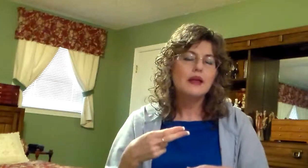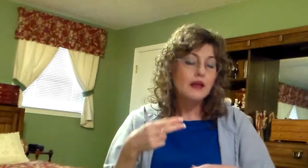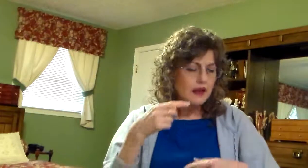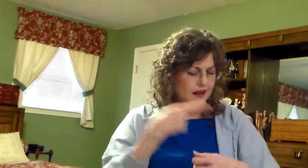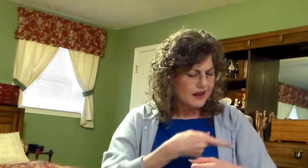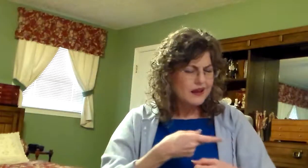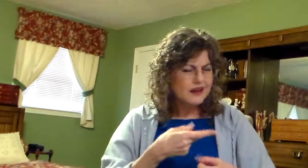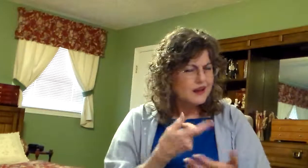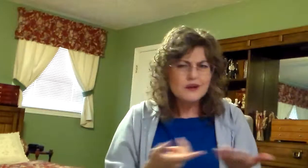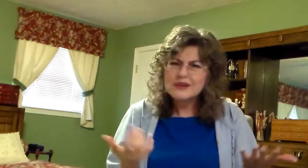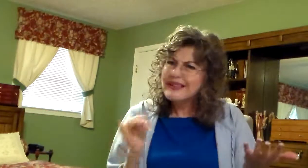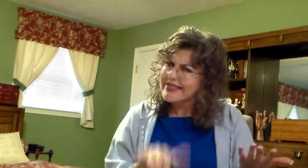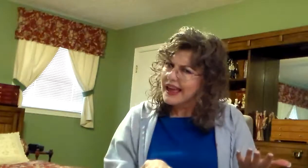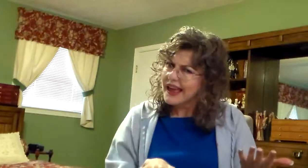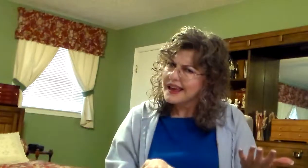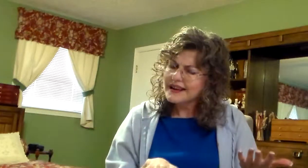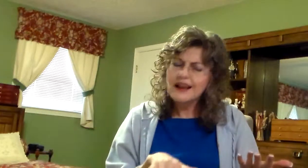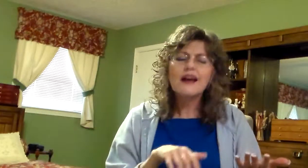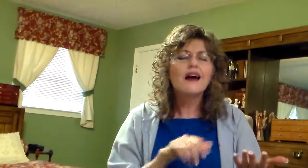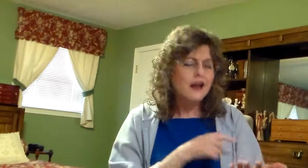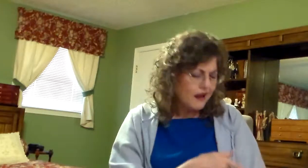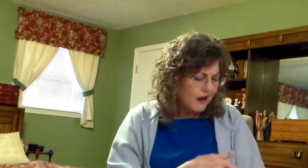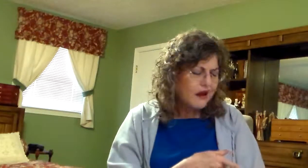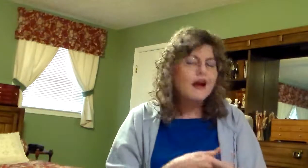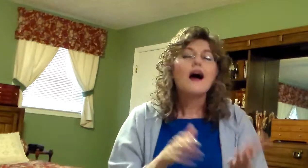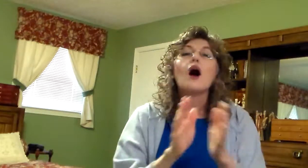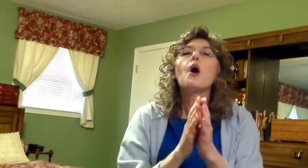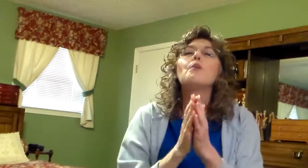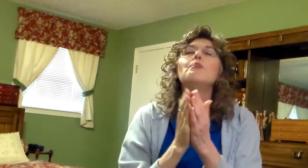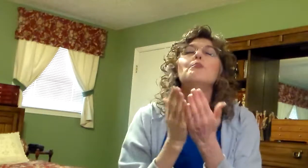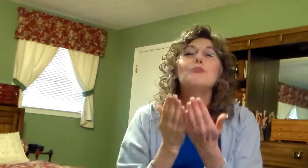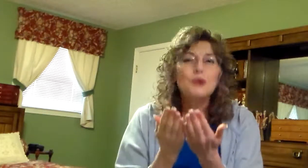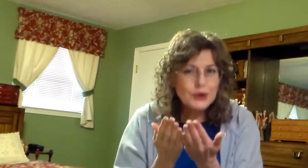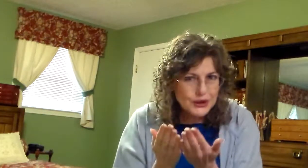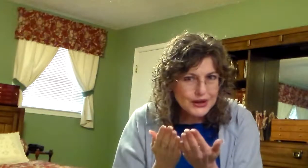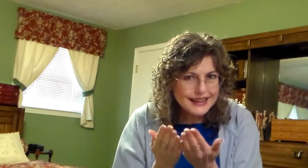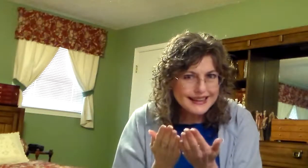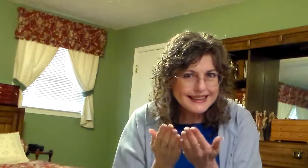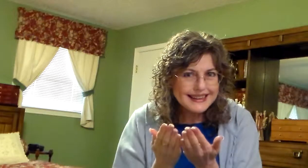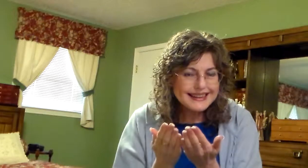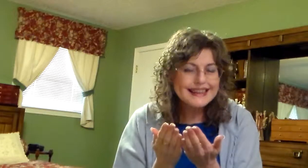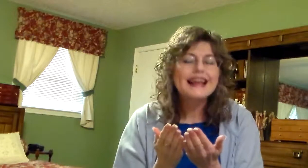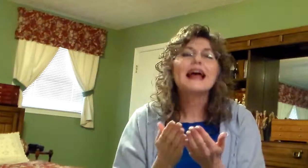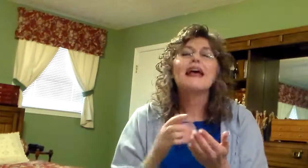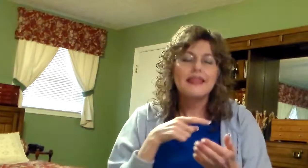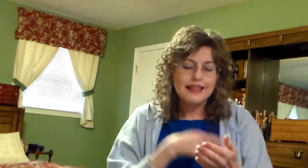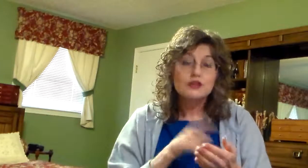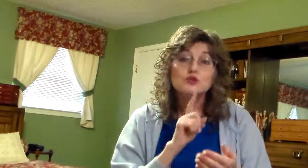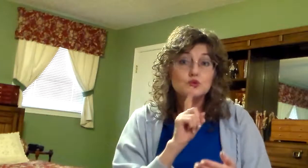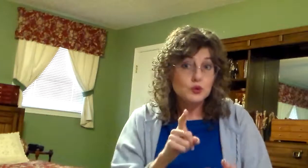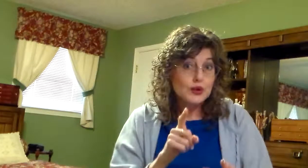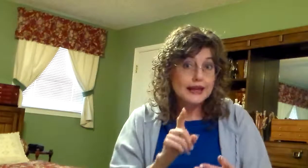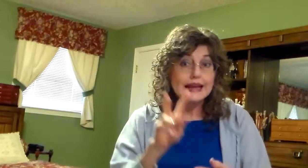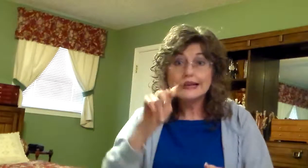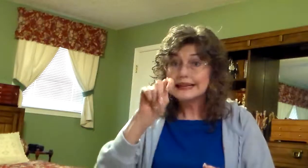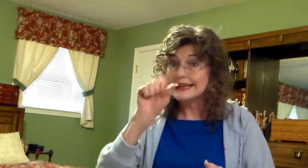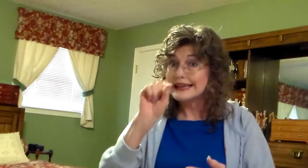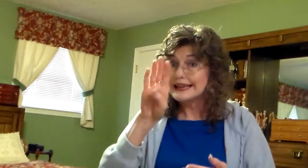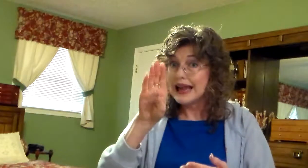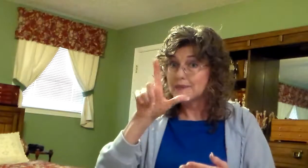or sometimes they don't know what it is at all. But what I actually hold in my left hand is a tablet that looks like this. And on that